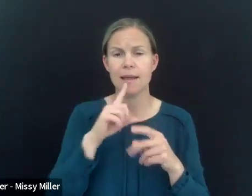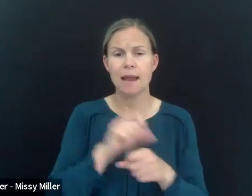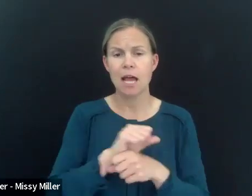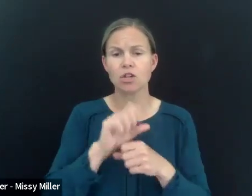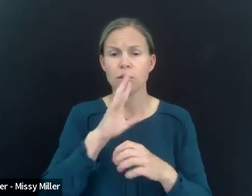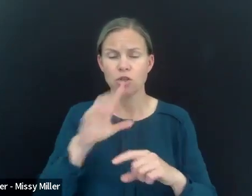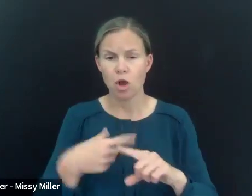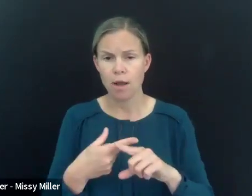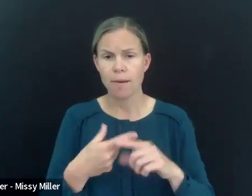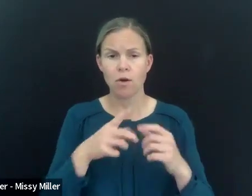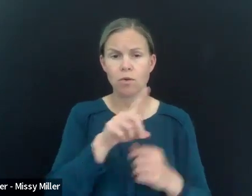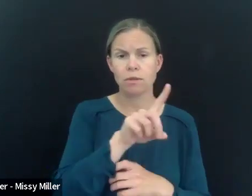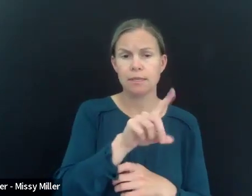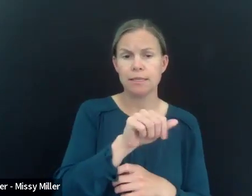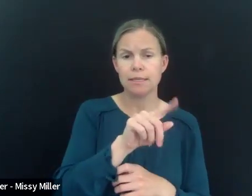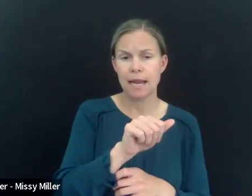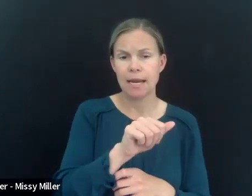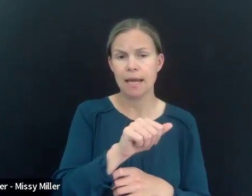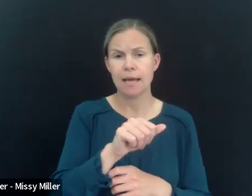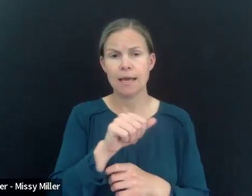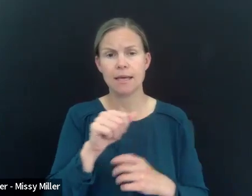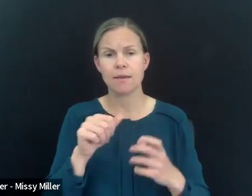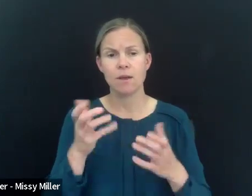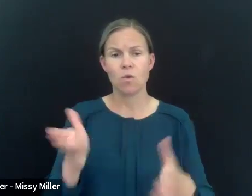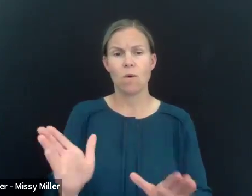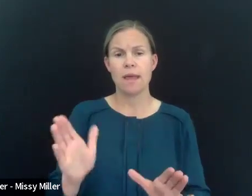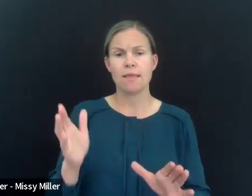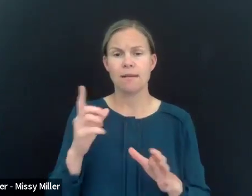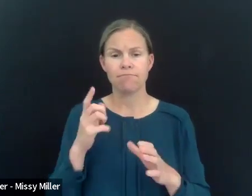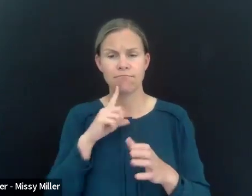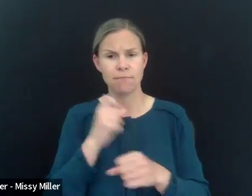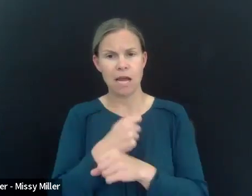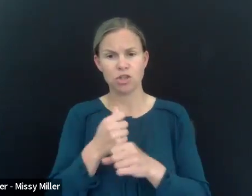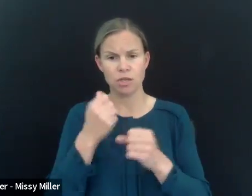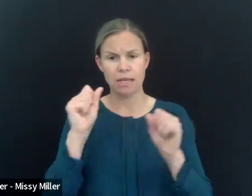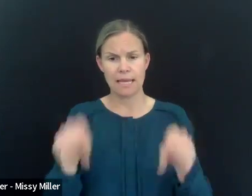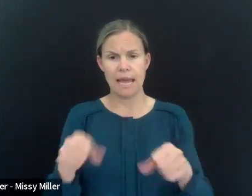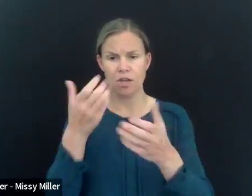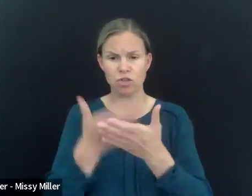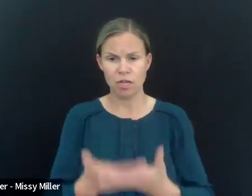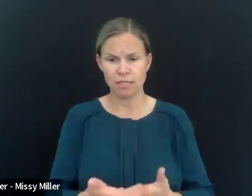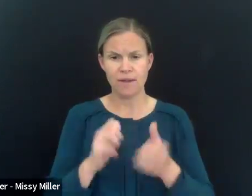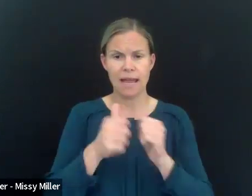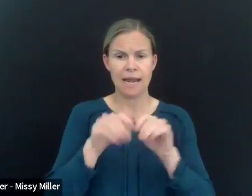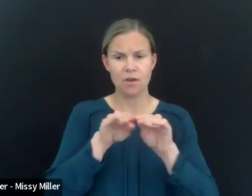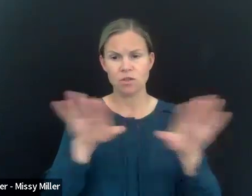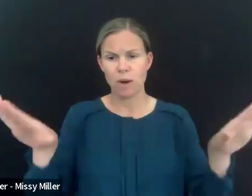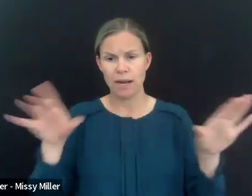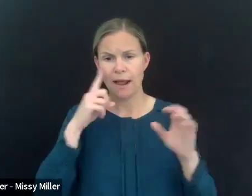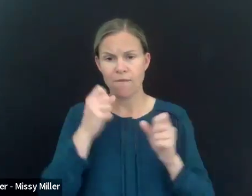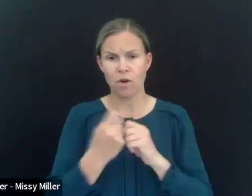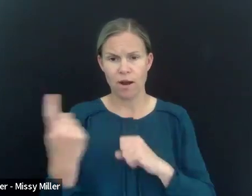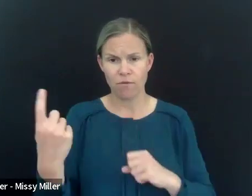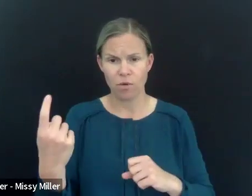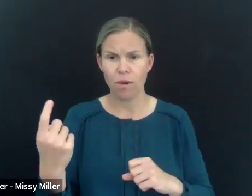like the data and information in a way that's digestible for folks to then spread it out, and hopefully